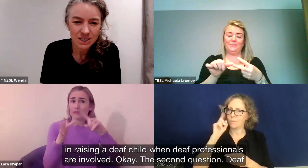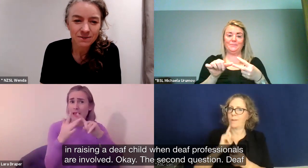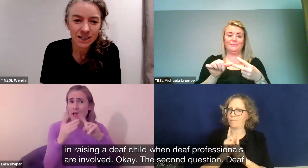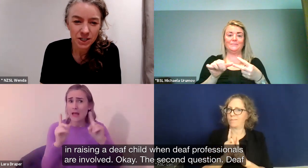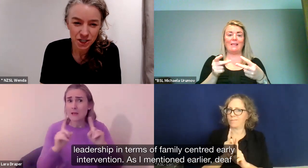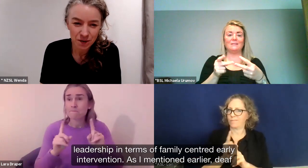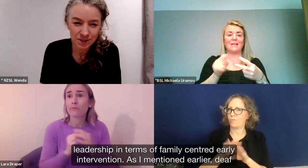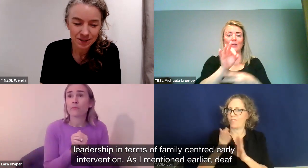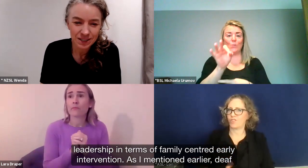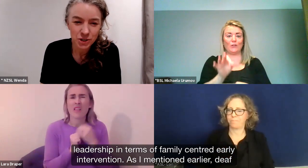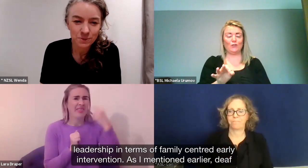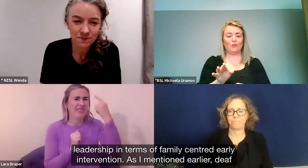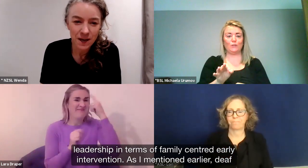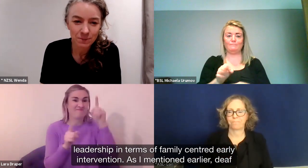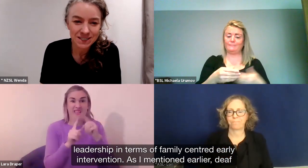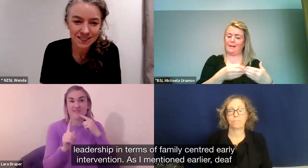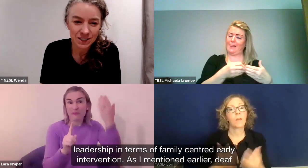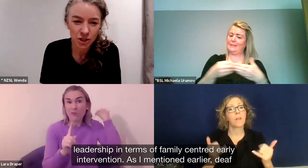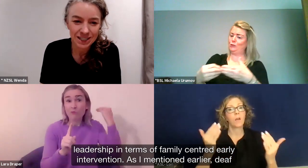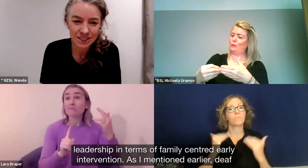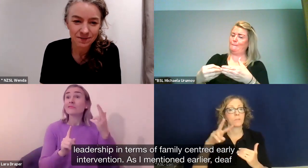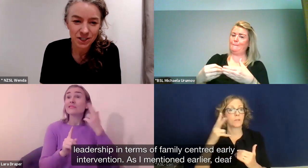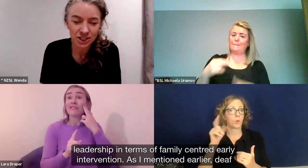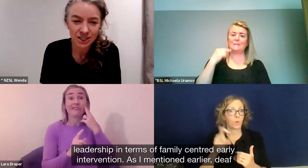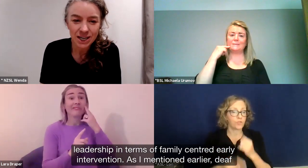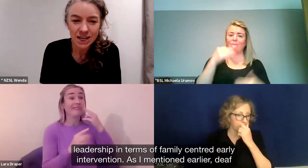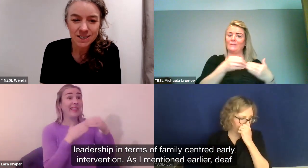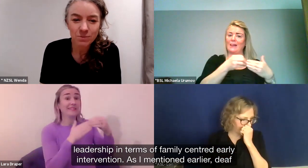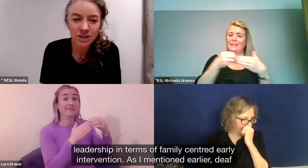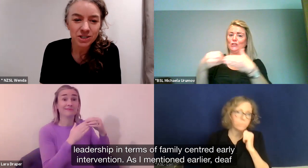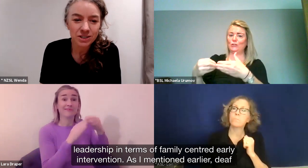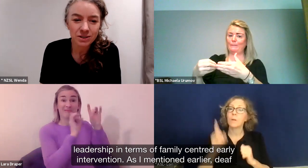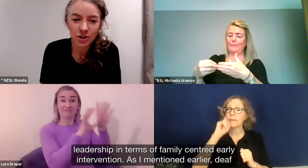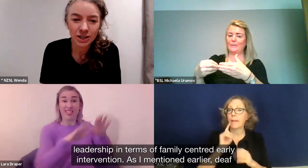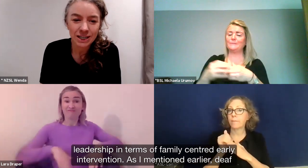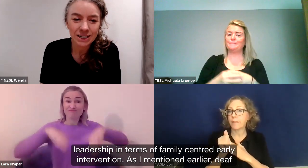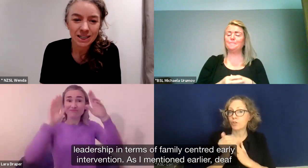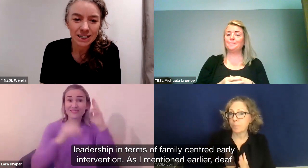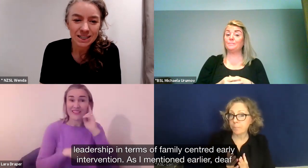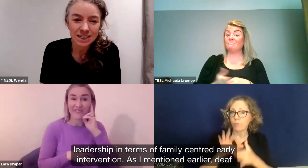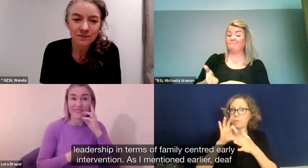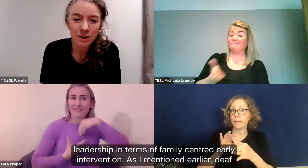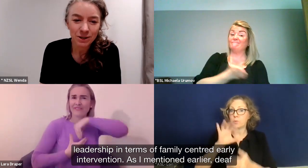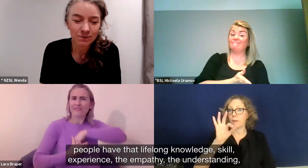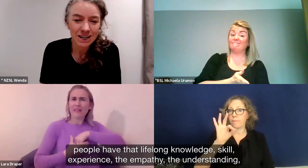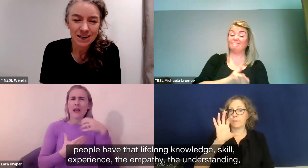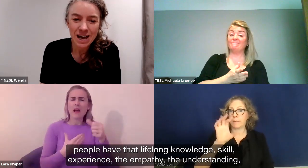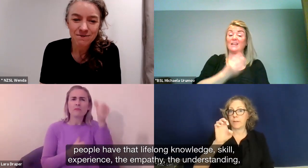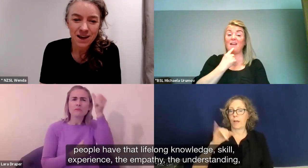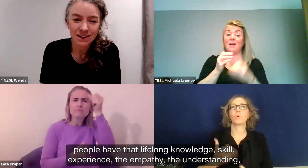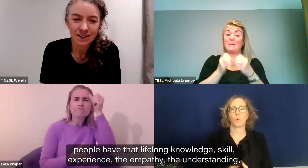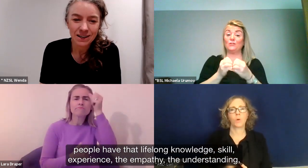Deaf leadership in terms of family-centred early intervention. As I mentioned earlier, deaf people